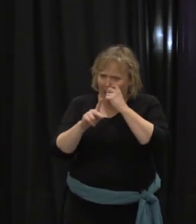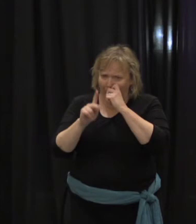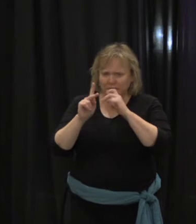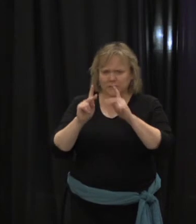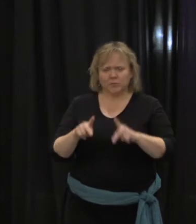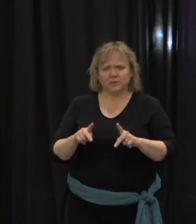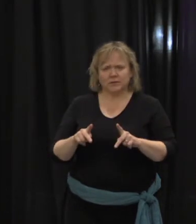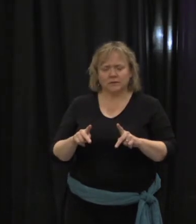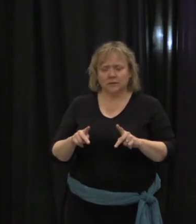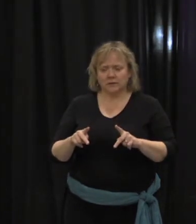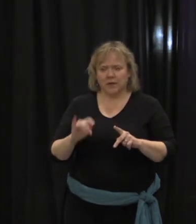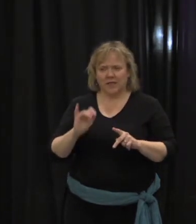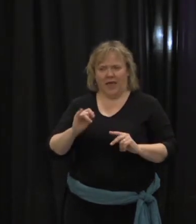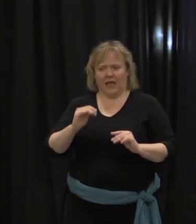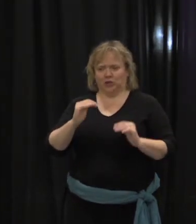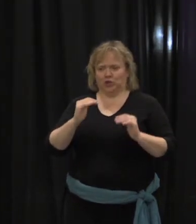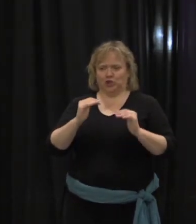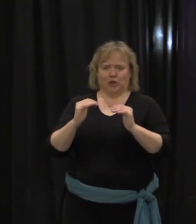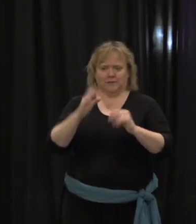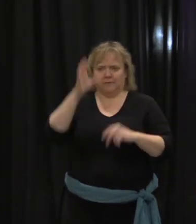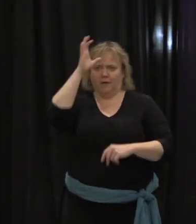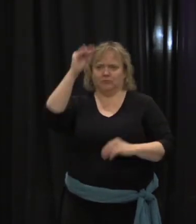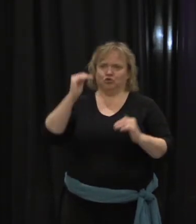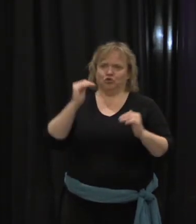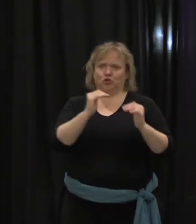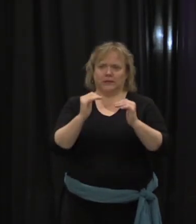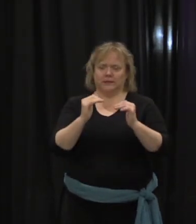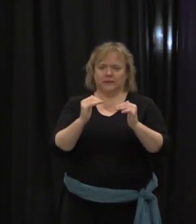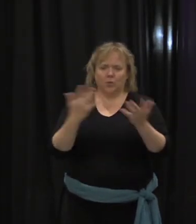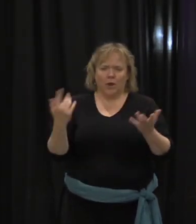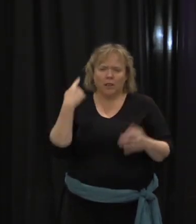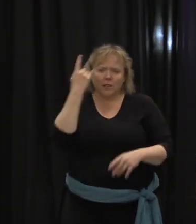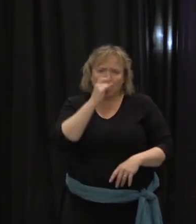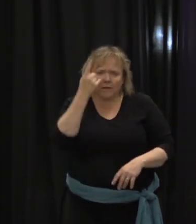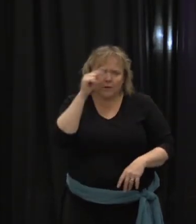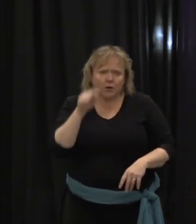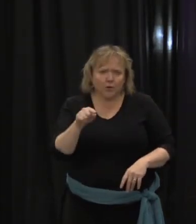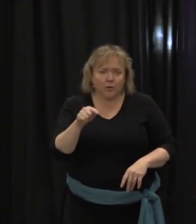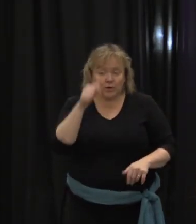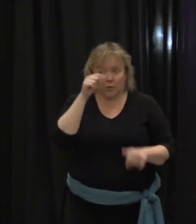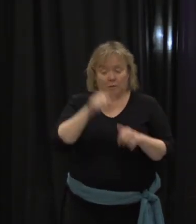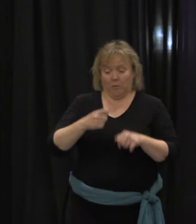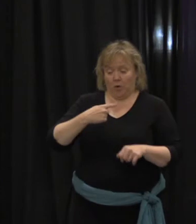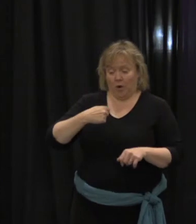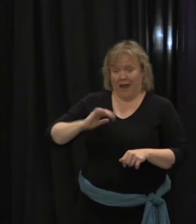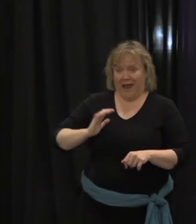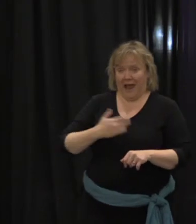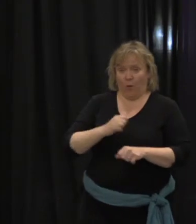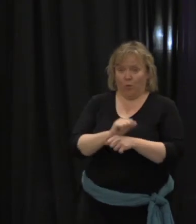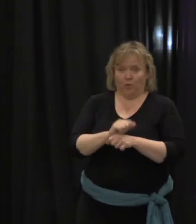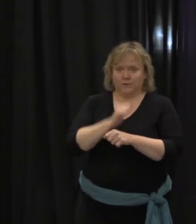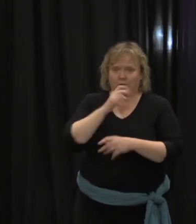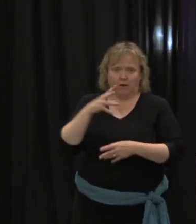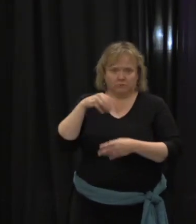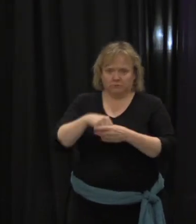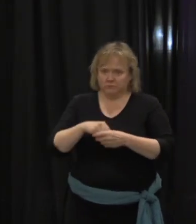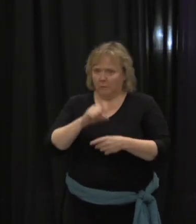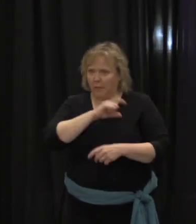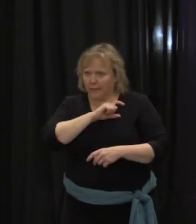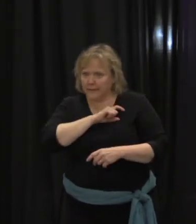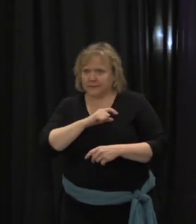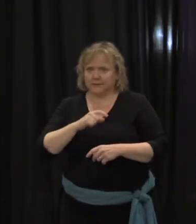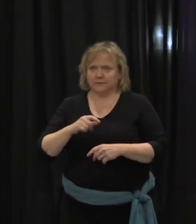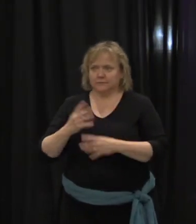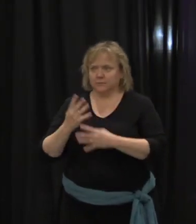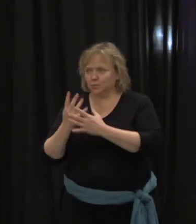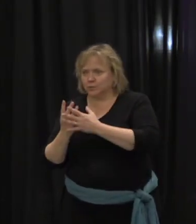would justice look like? And remember, we're working outside of courts and police and prisons and other systems. So I